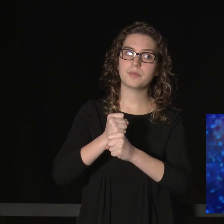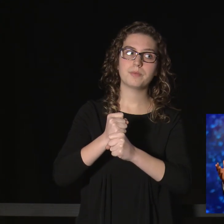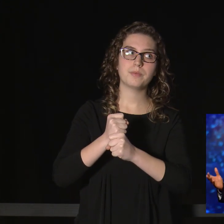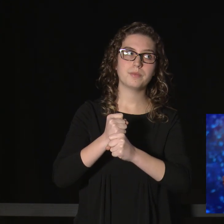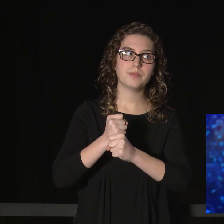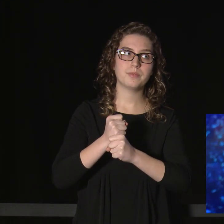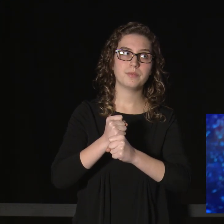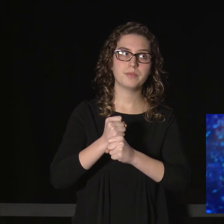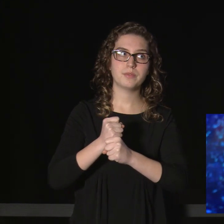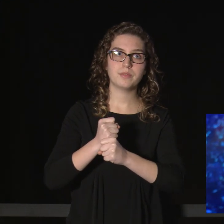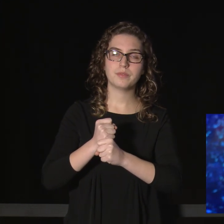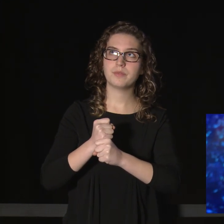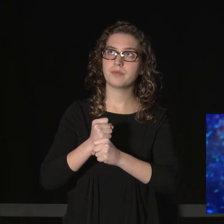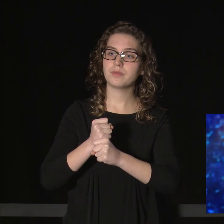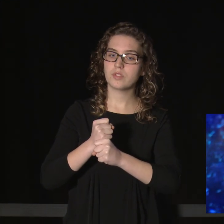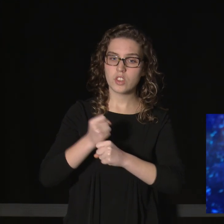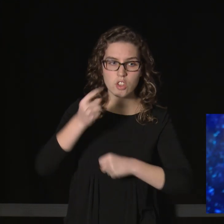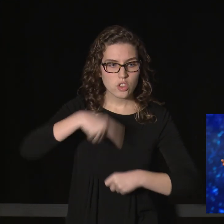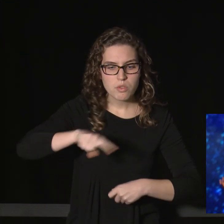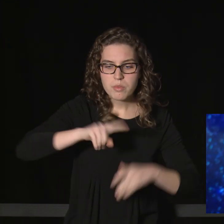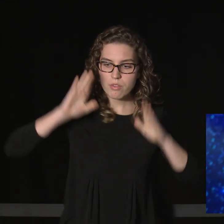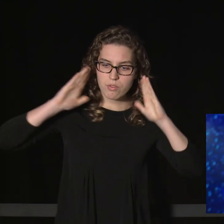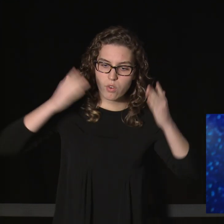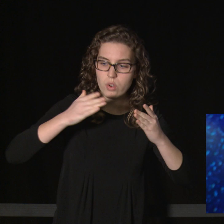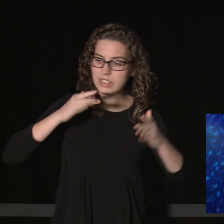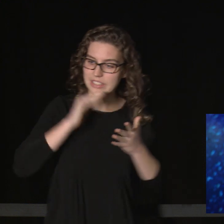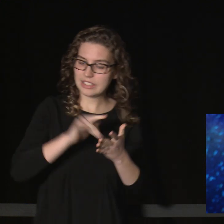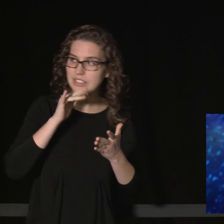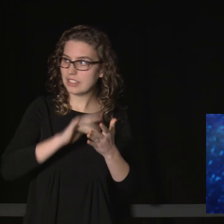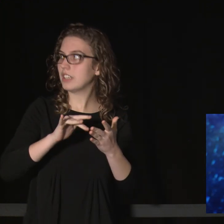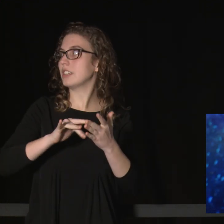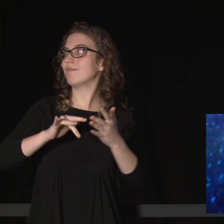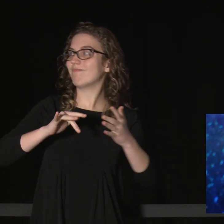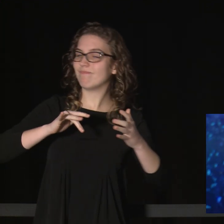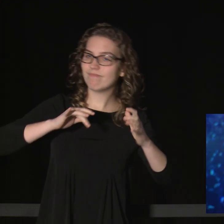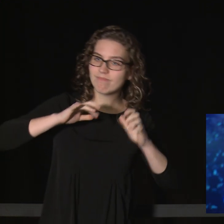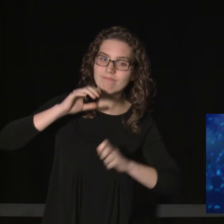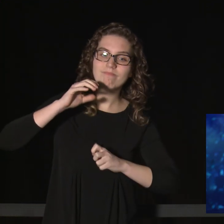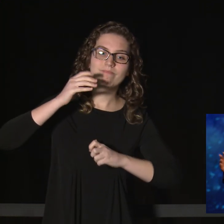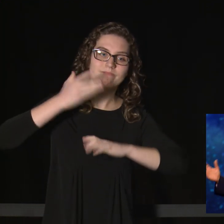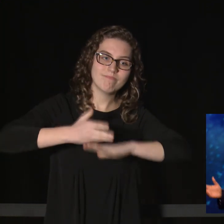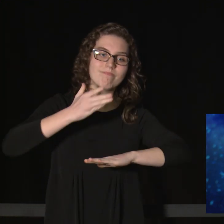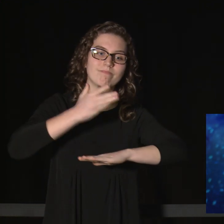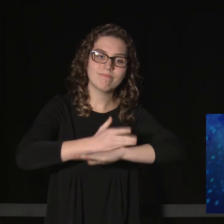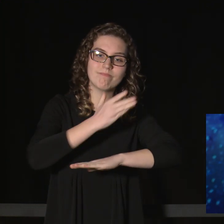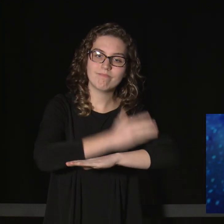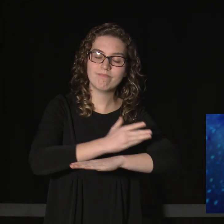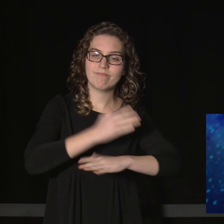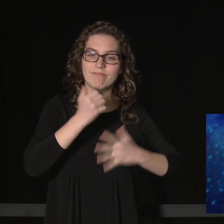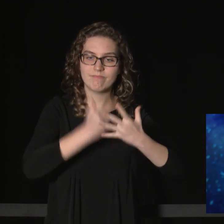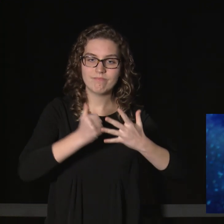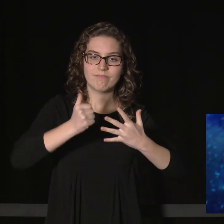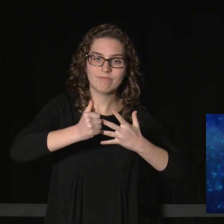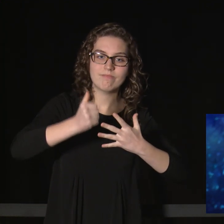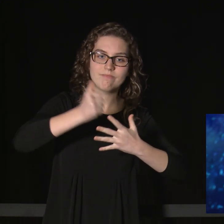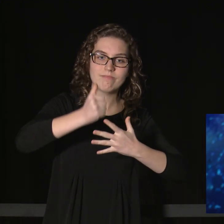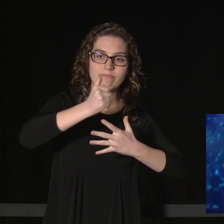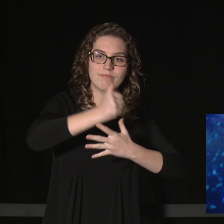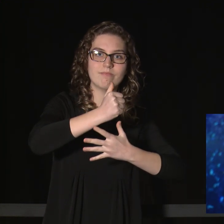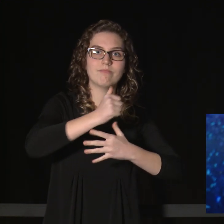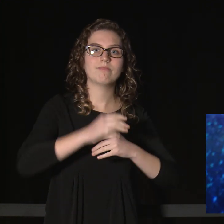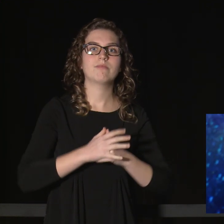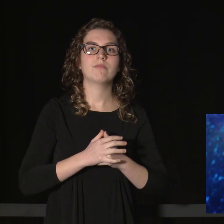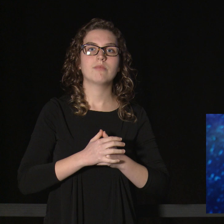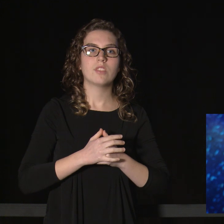You've been focused on your studies. You've been focused on climbing the ladder in terms of your job. And you've